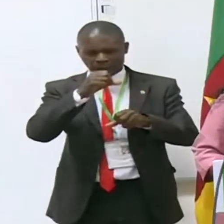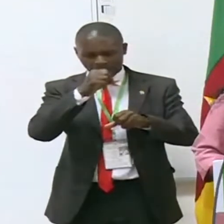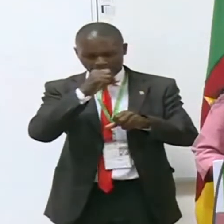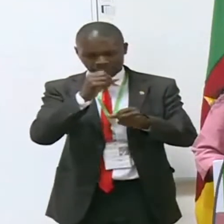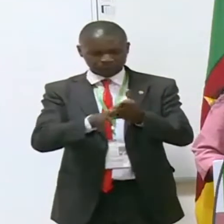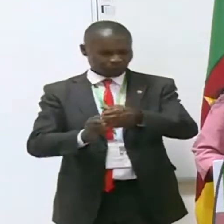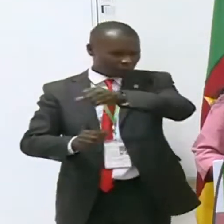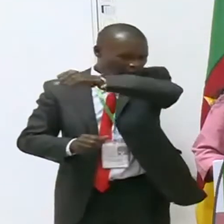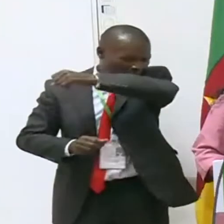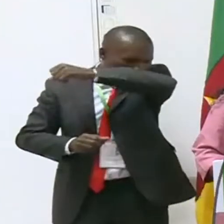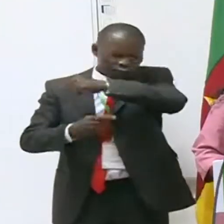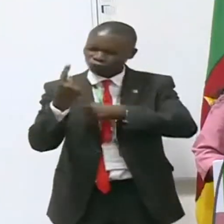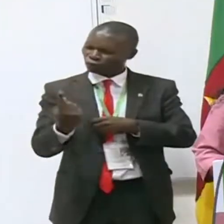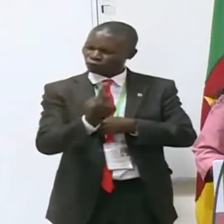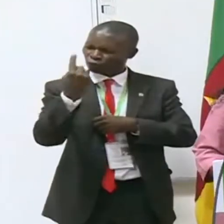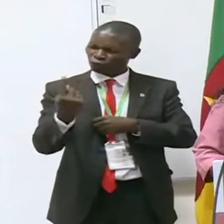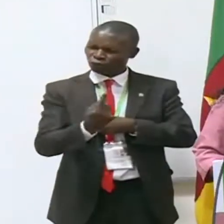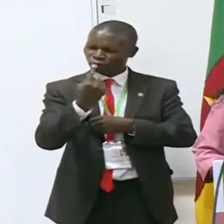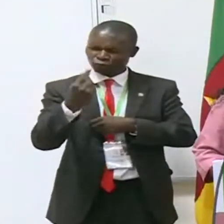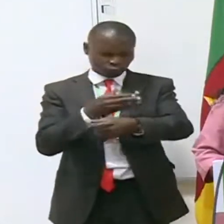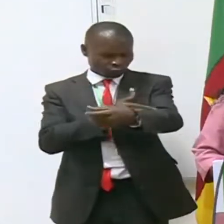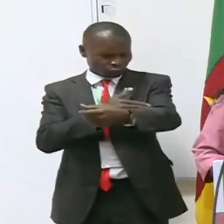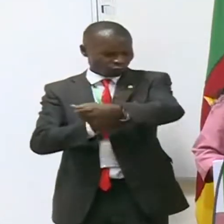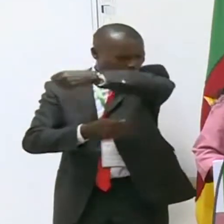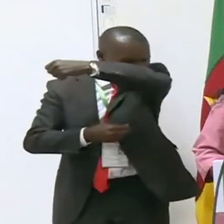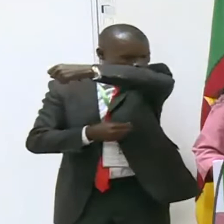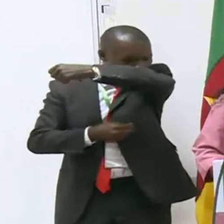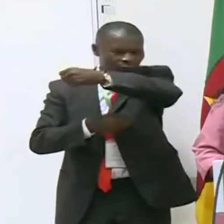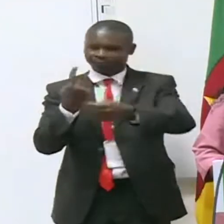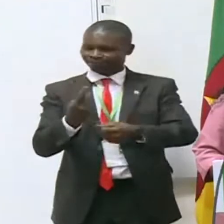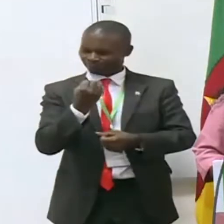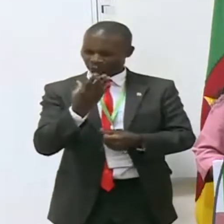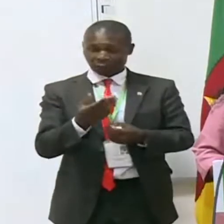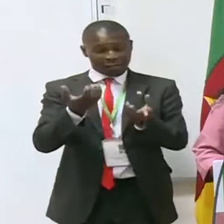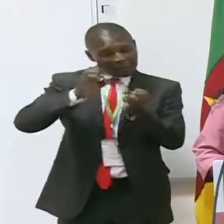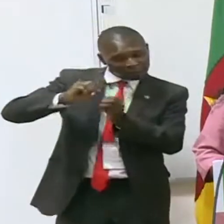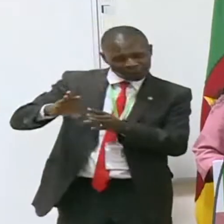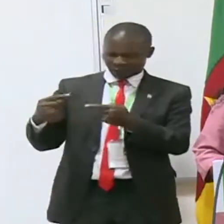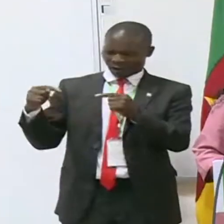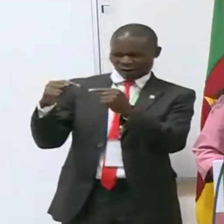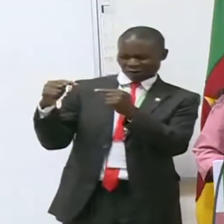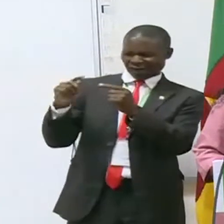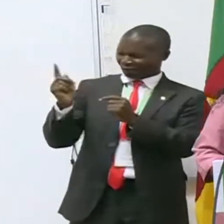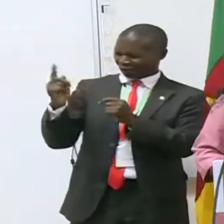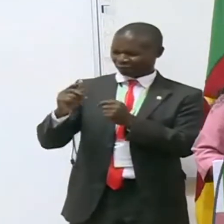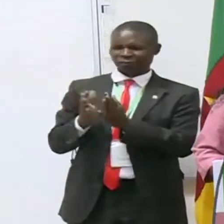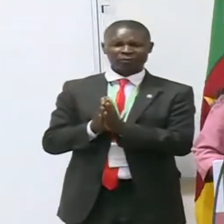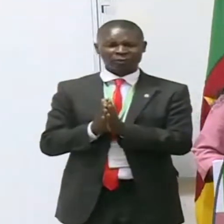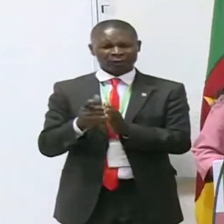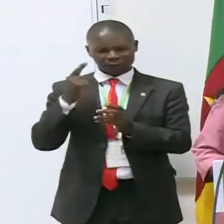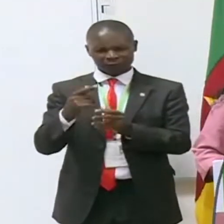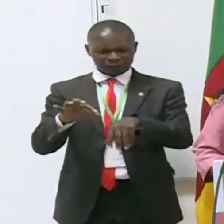measure. Wash your hands with clean running water and soap, or use